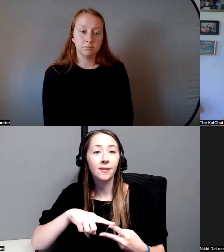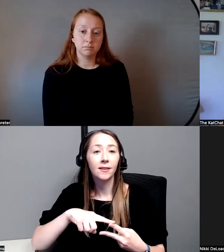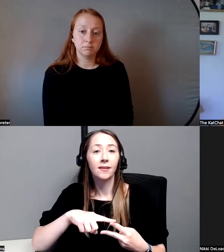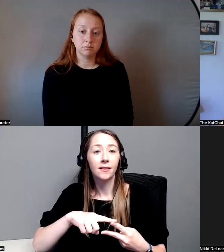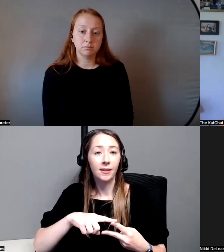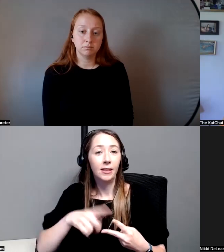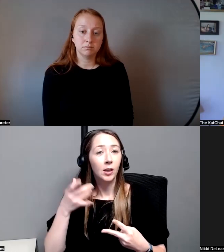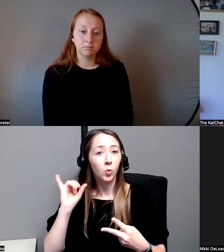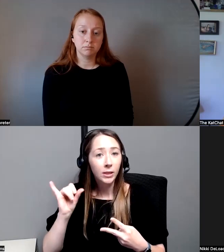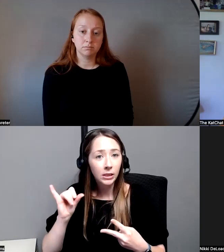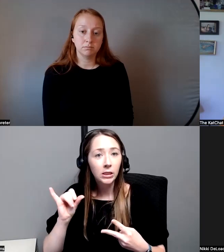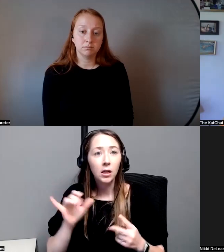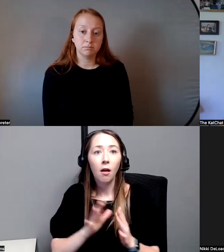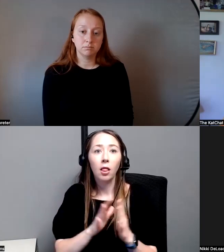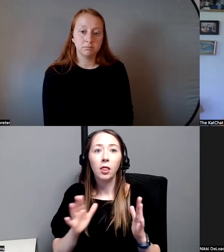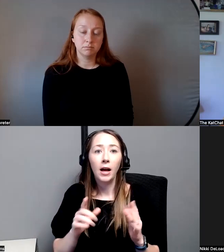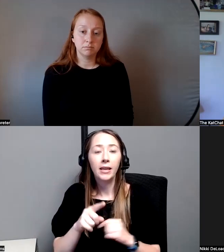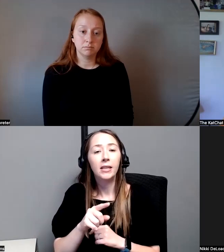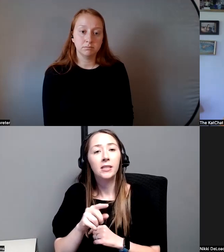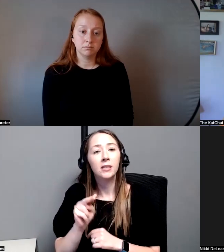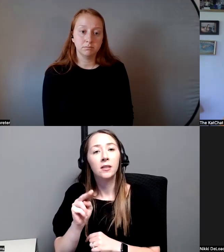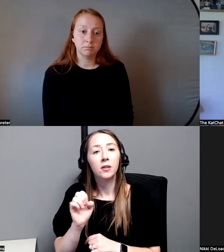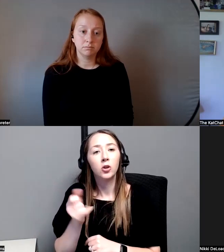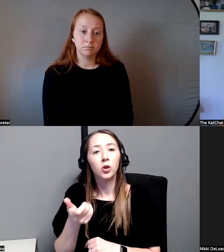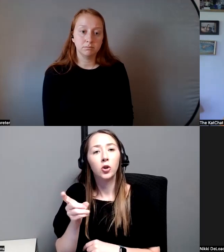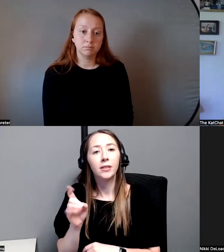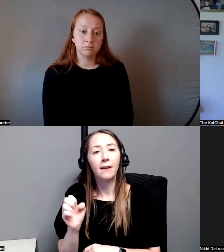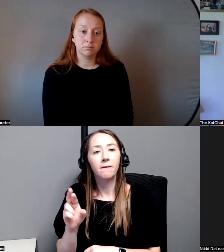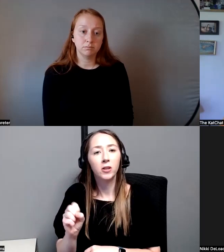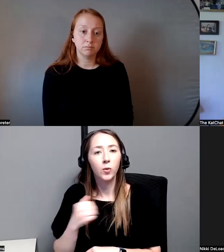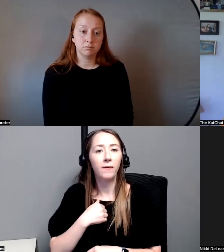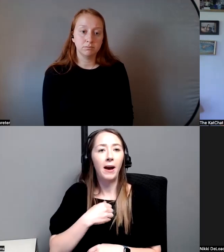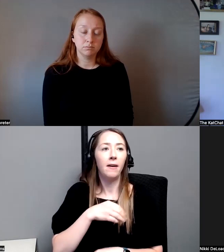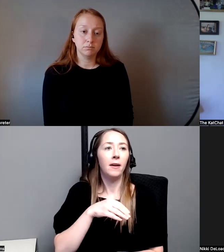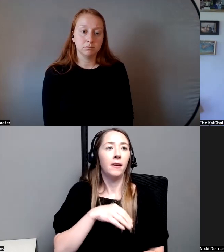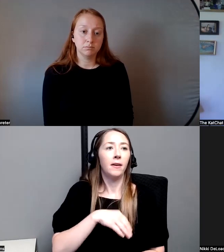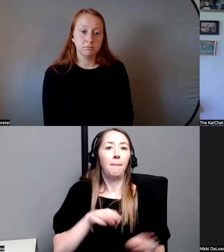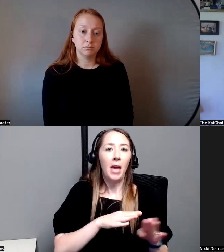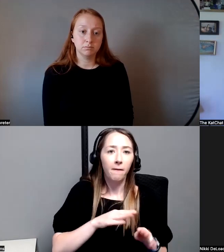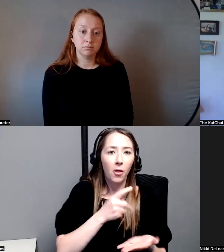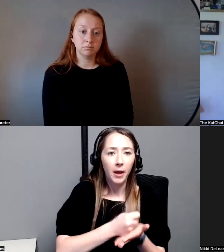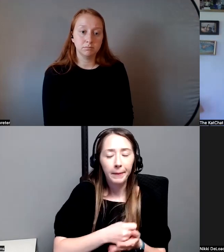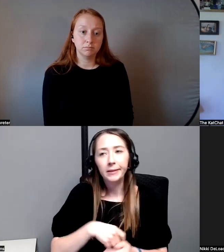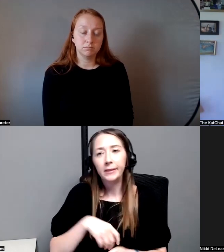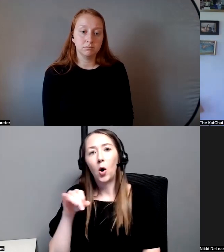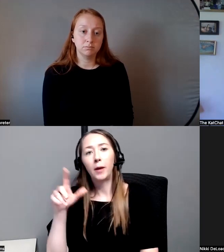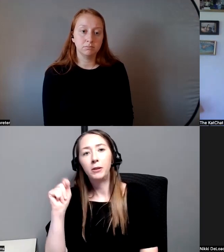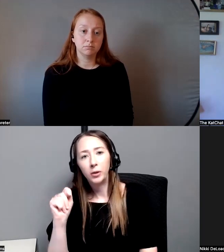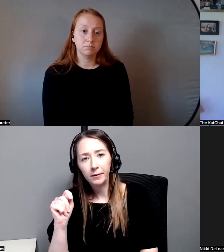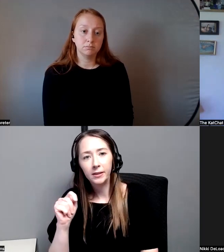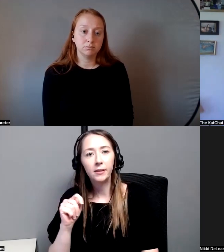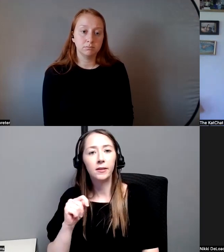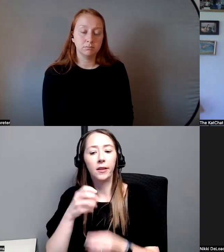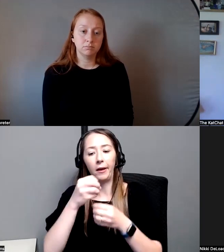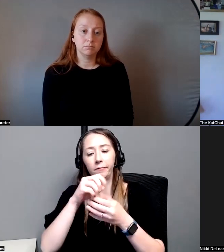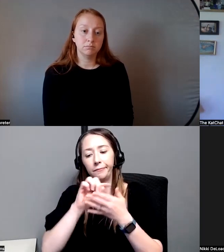we still go through a lot. He's neurodiverse. So we've had behavioral therapists and occupational therapists and like all the bevy